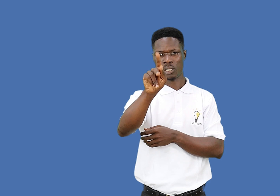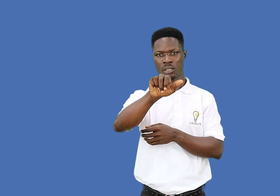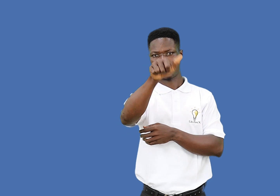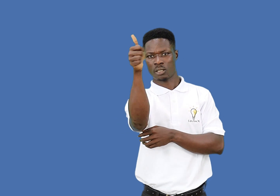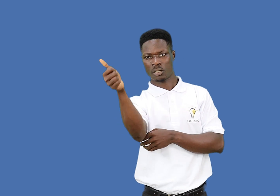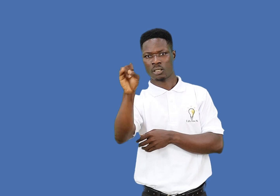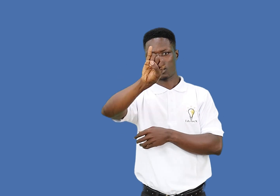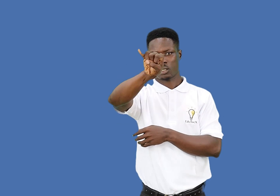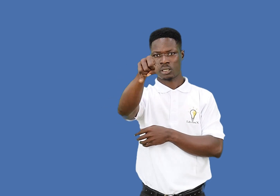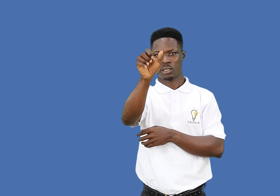network